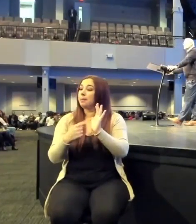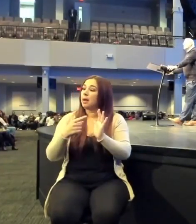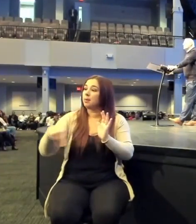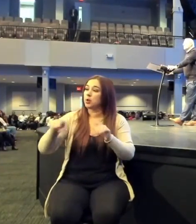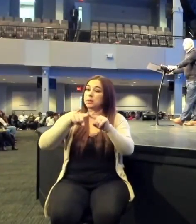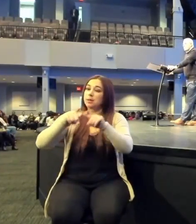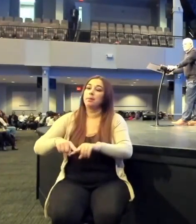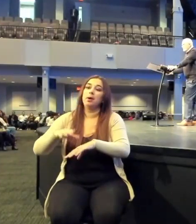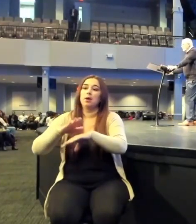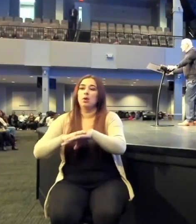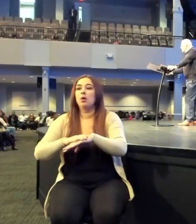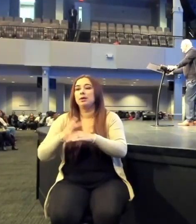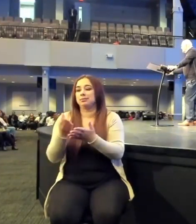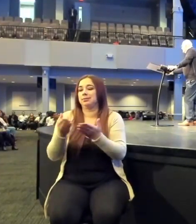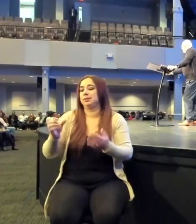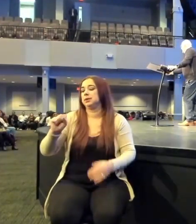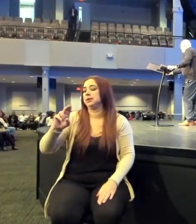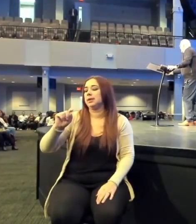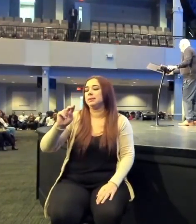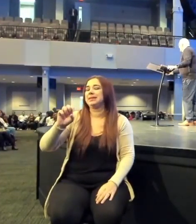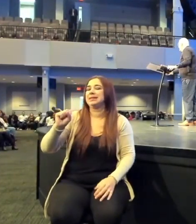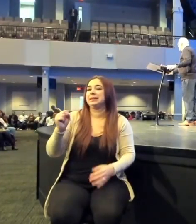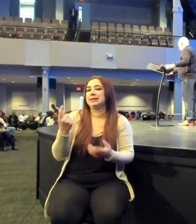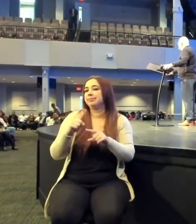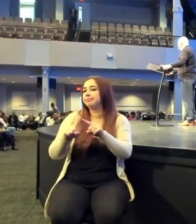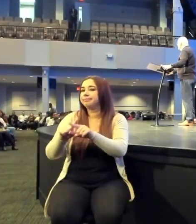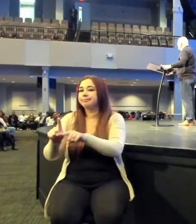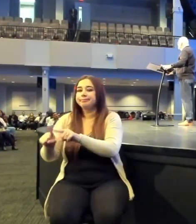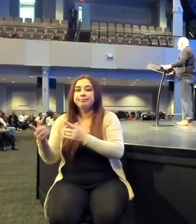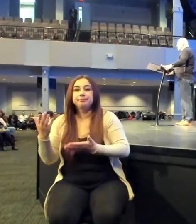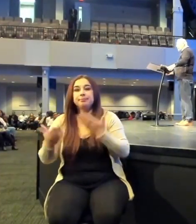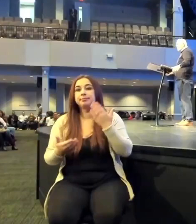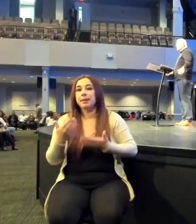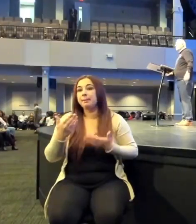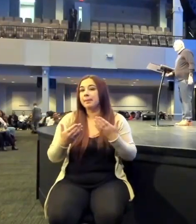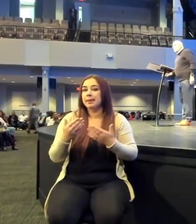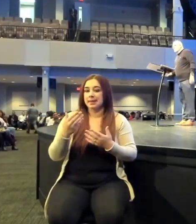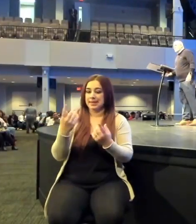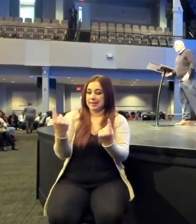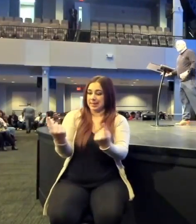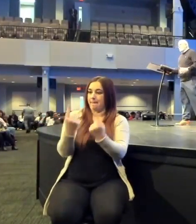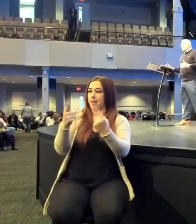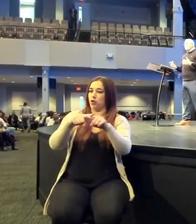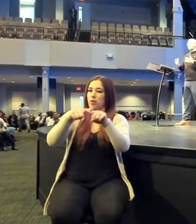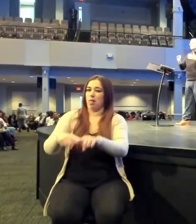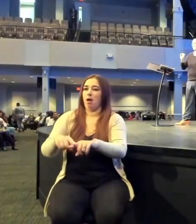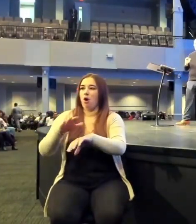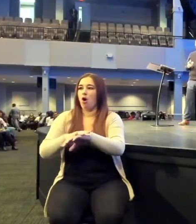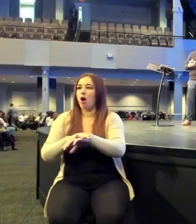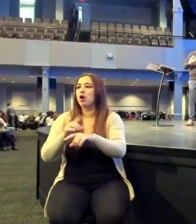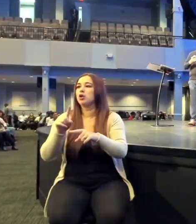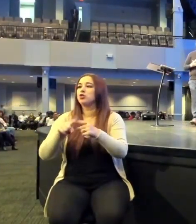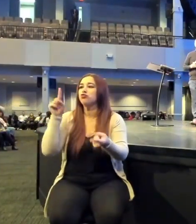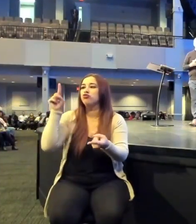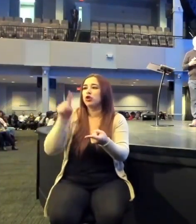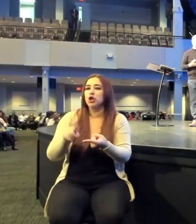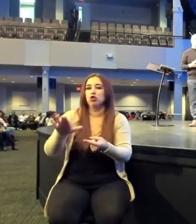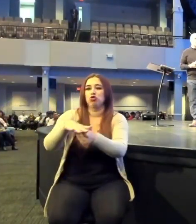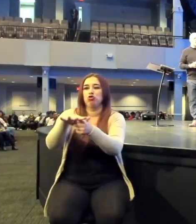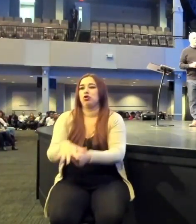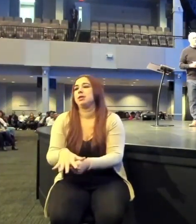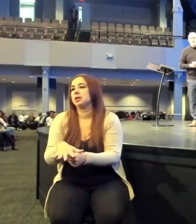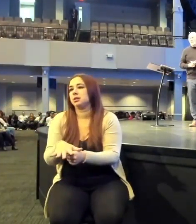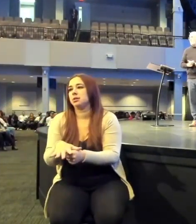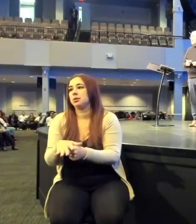depend on substances. You begin to use some kind of substance to soften the distress that you're feeling in your